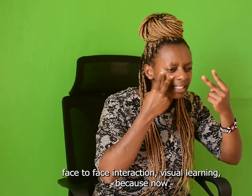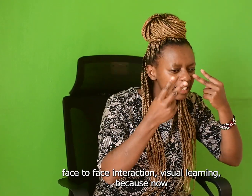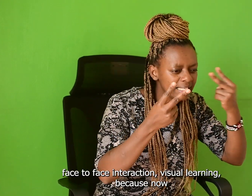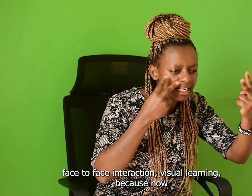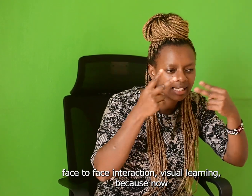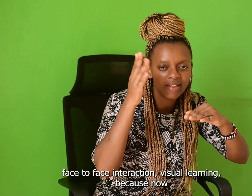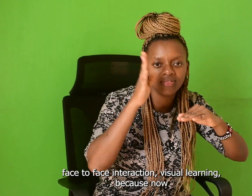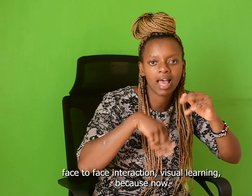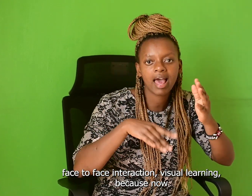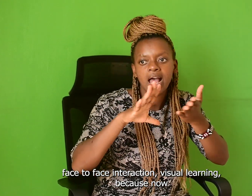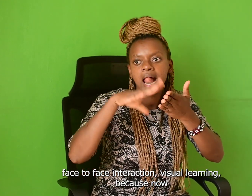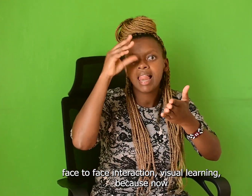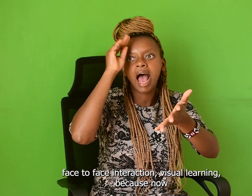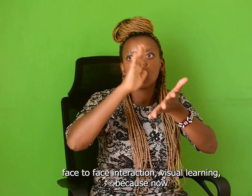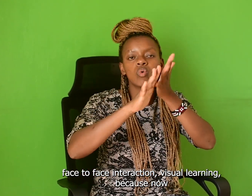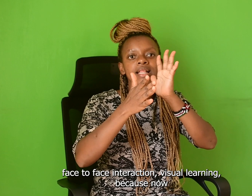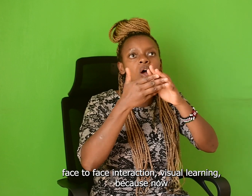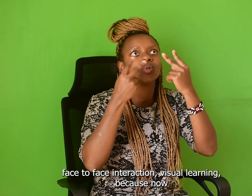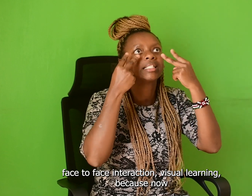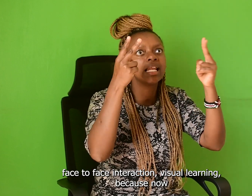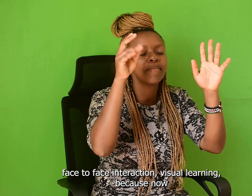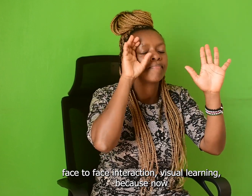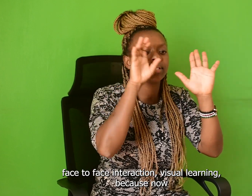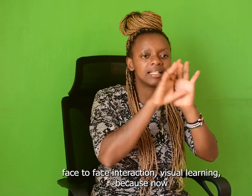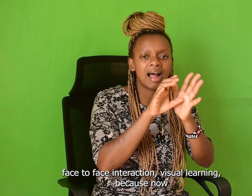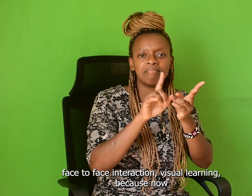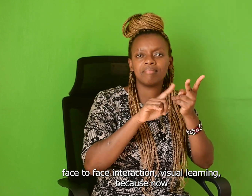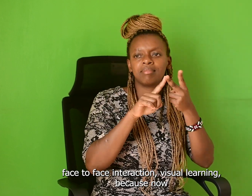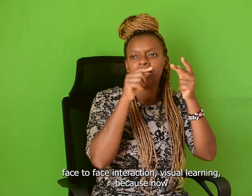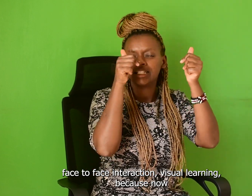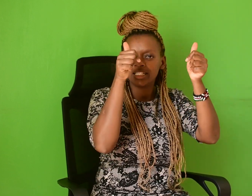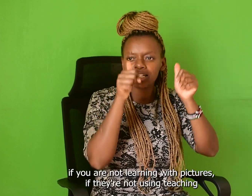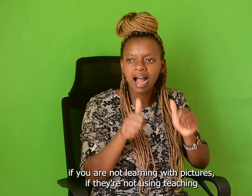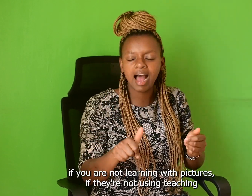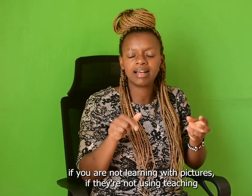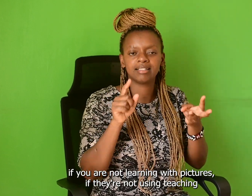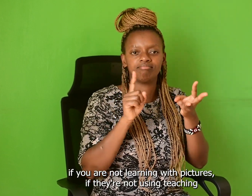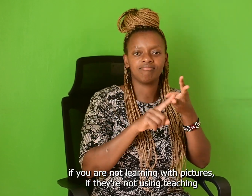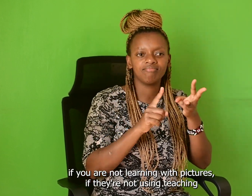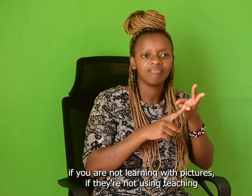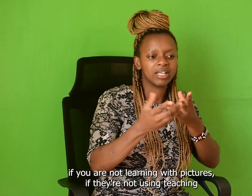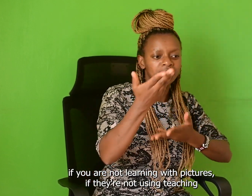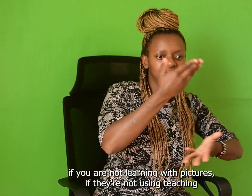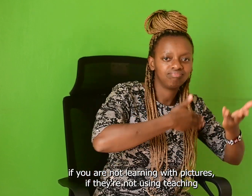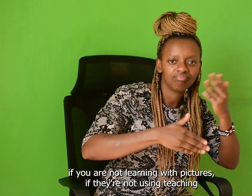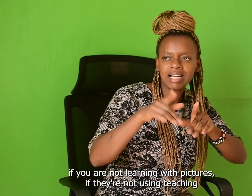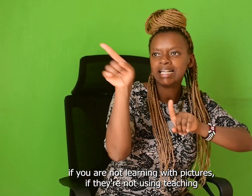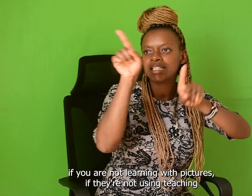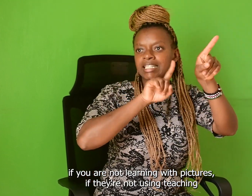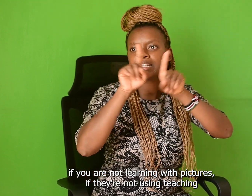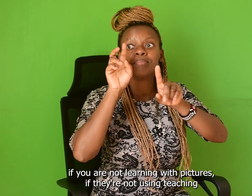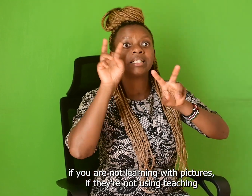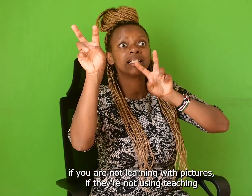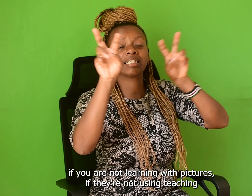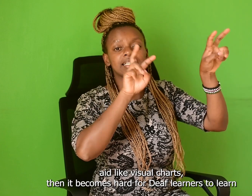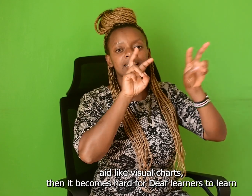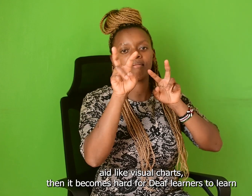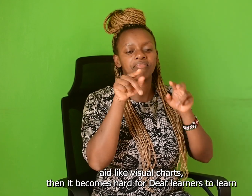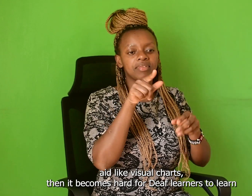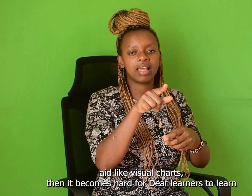face-to-face interaction, visual learning, because now if you're not learning with pictures, if they're not using teaching aids like